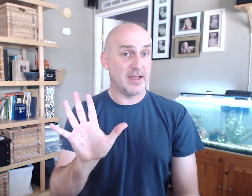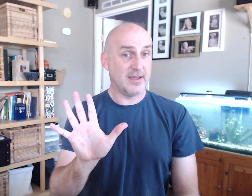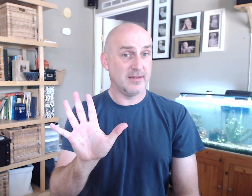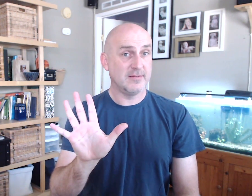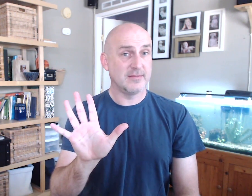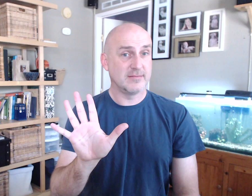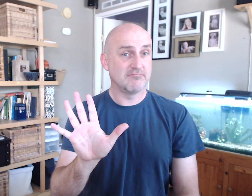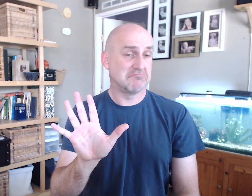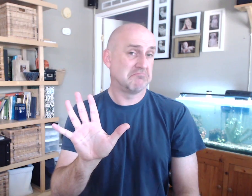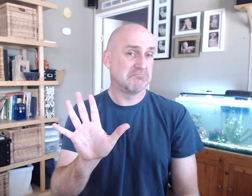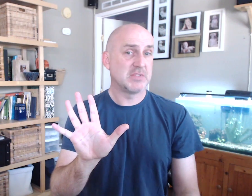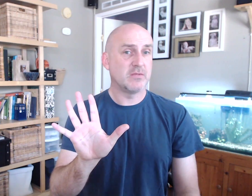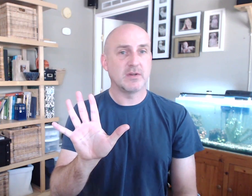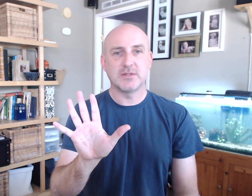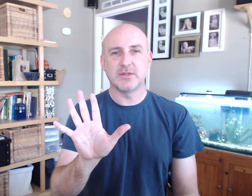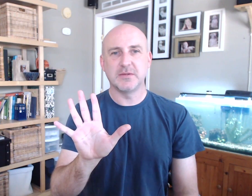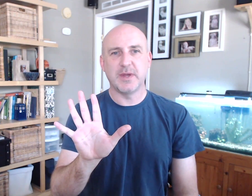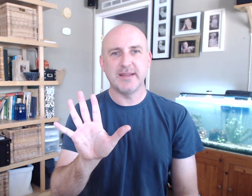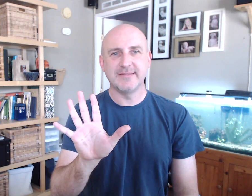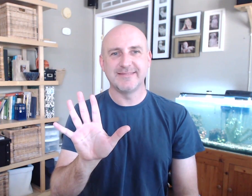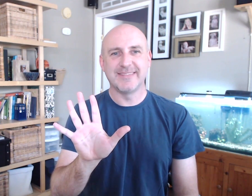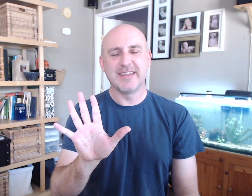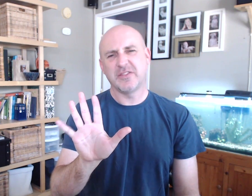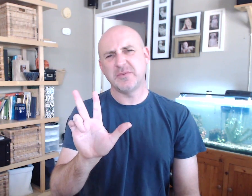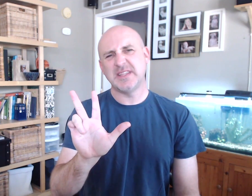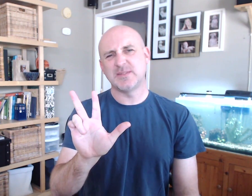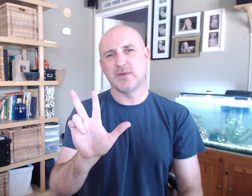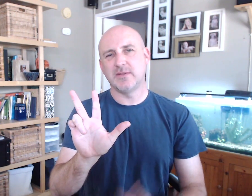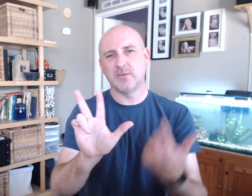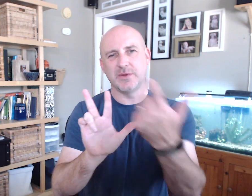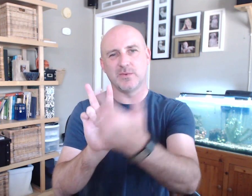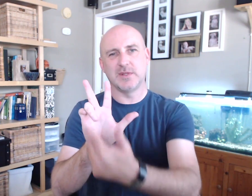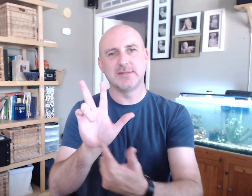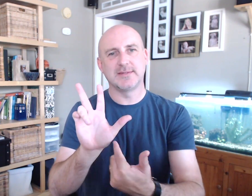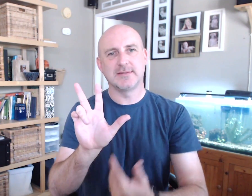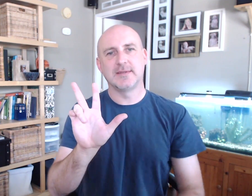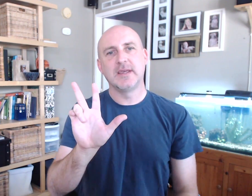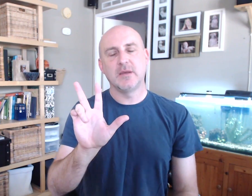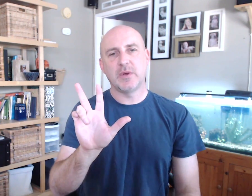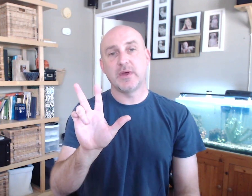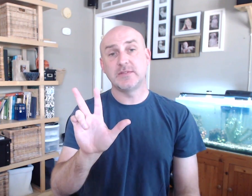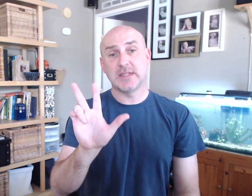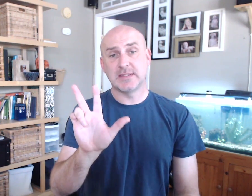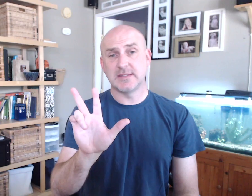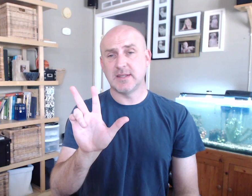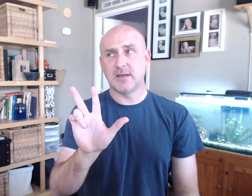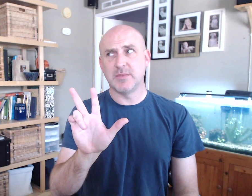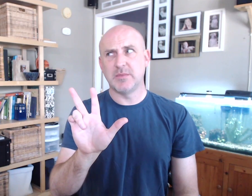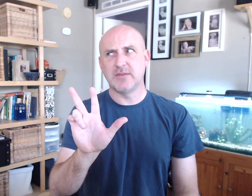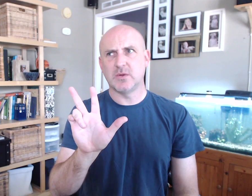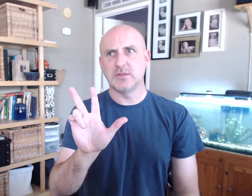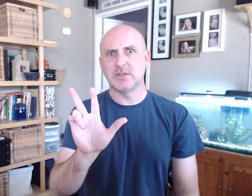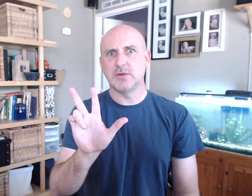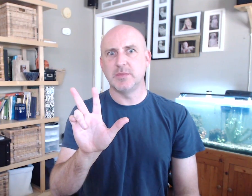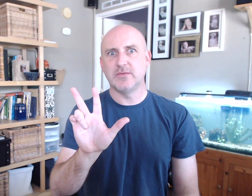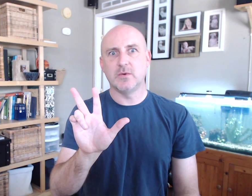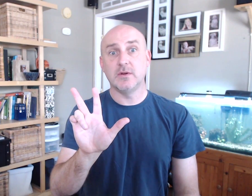5. So far so good, right? 3 is one of the weird ones. My wife says, I may have told the story before, I'm